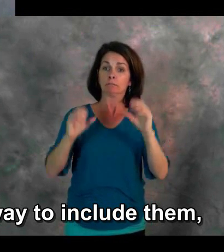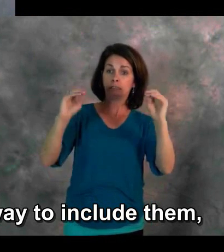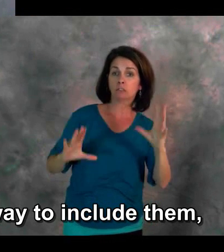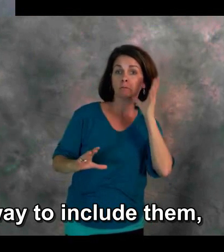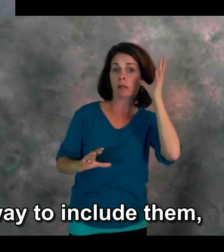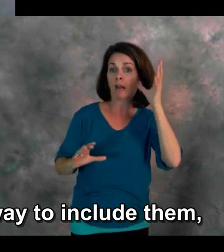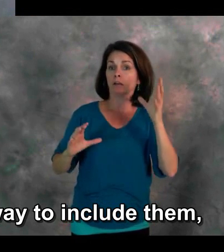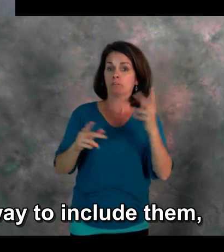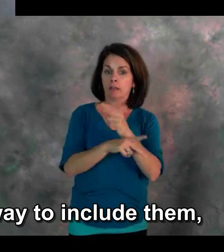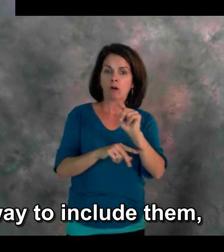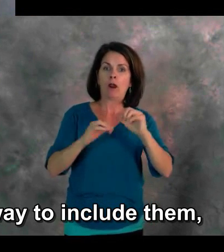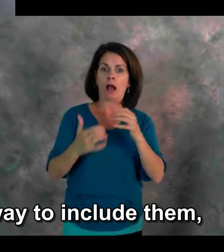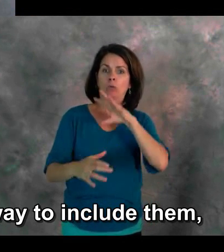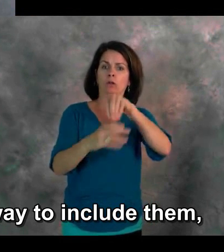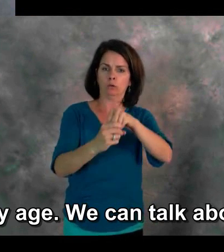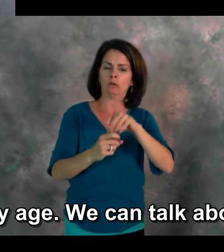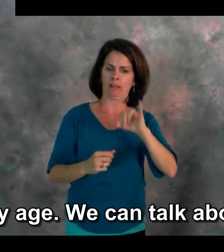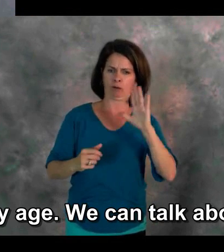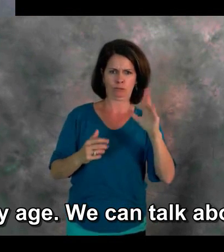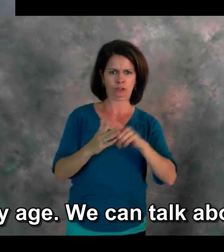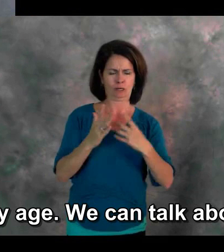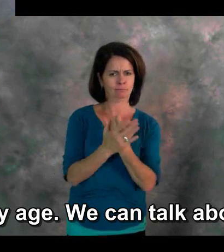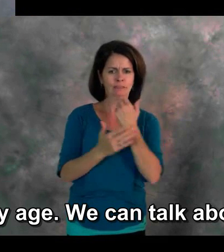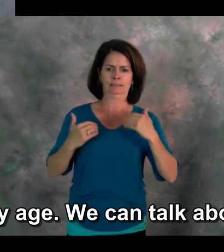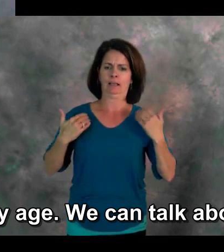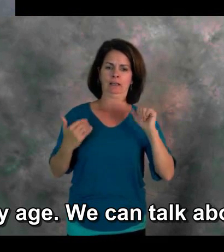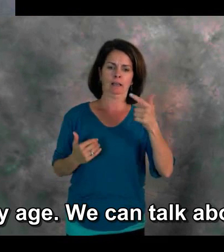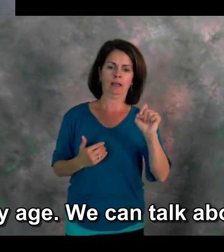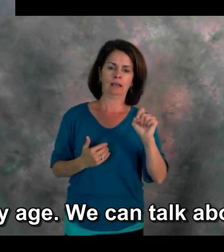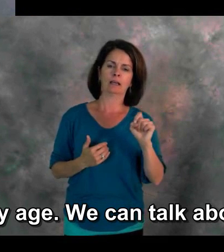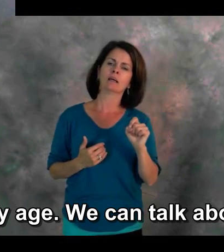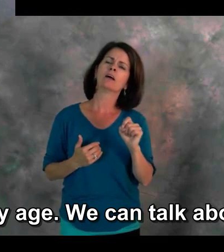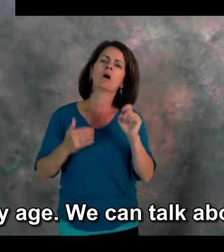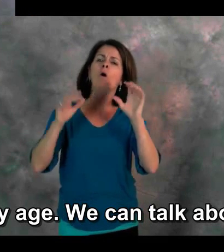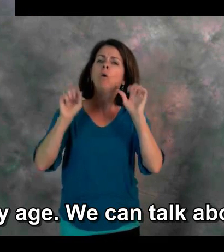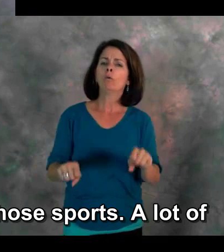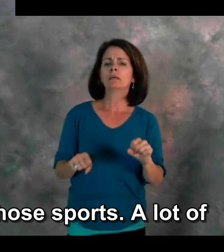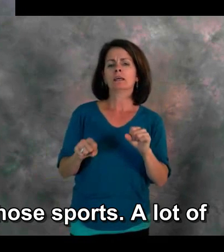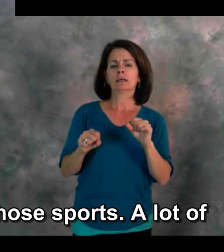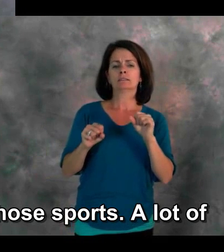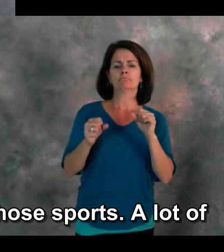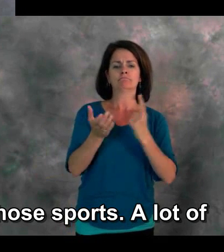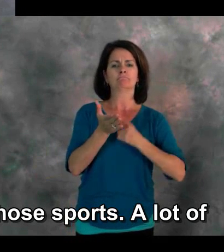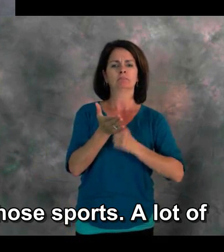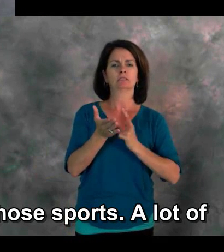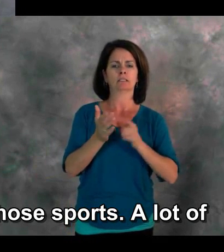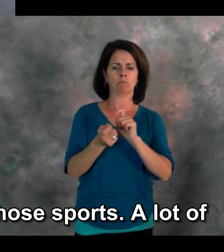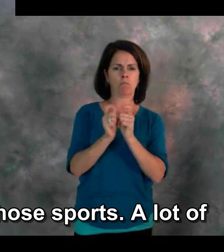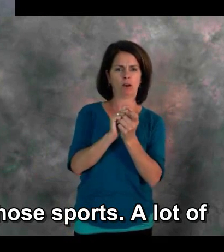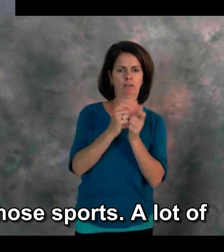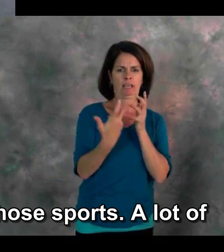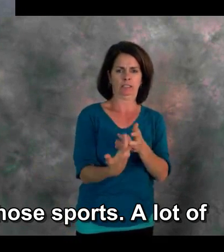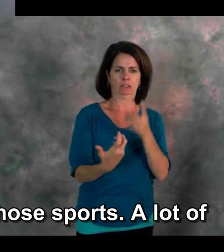if you can find a way to include them, it's going to start at an early age. We can talk about the modifications for those